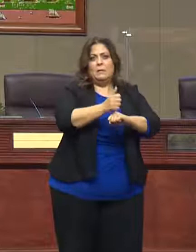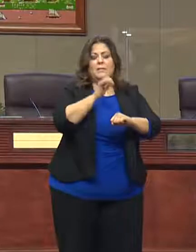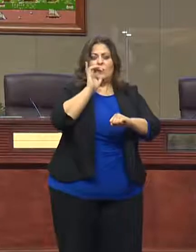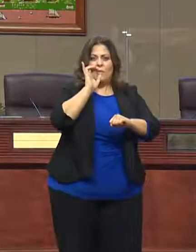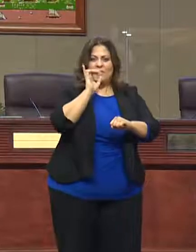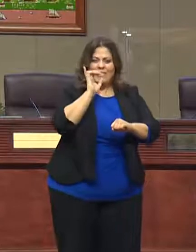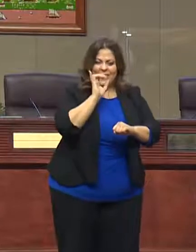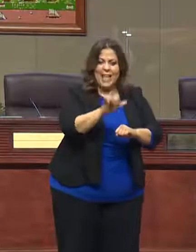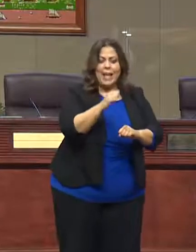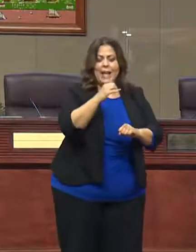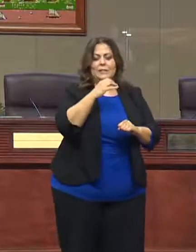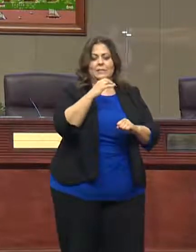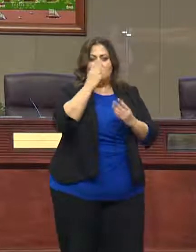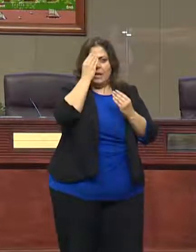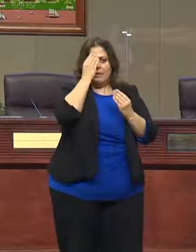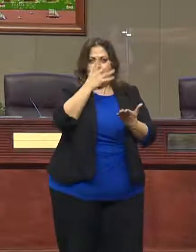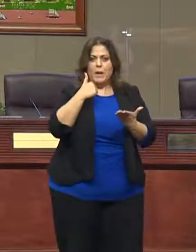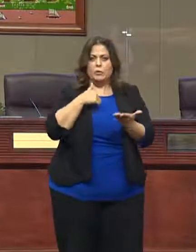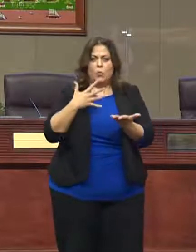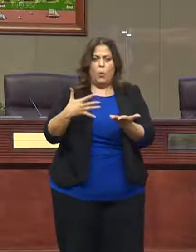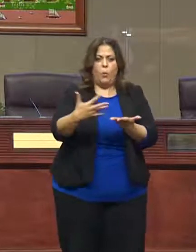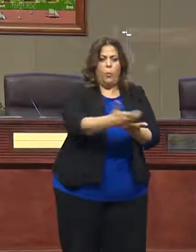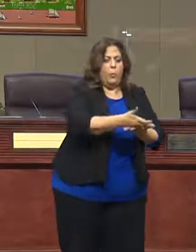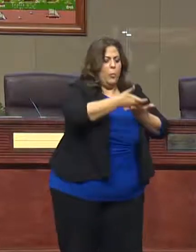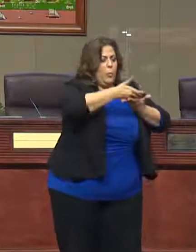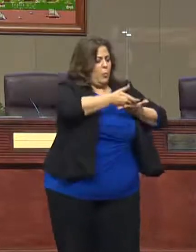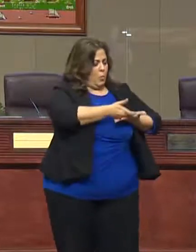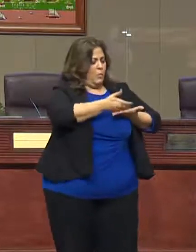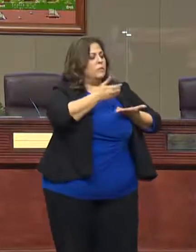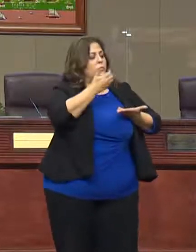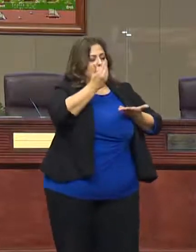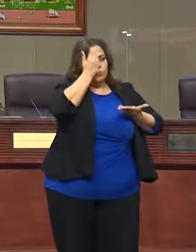of that to help us manage our response efforts.